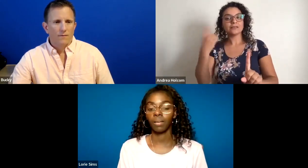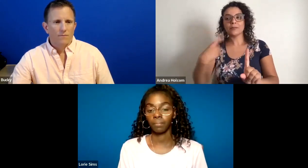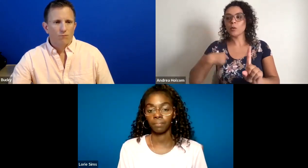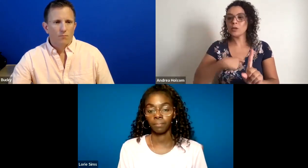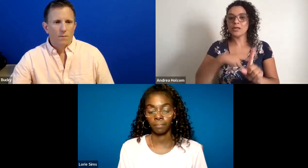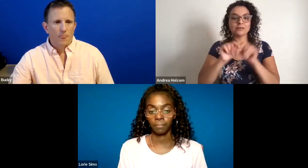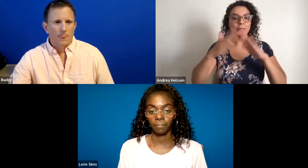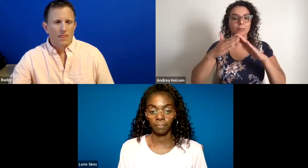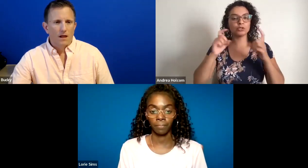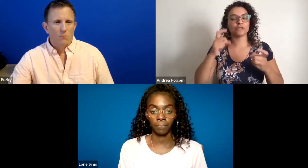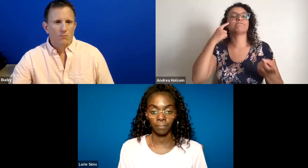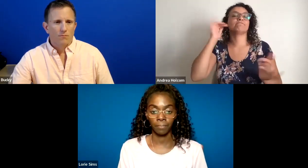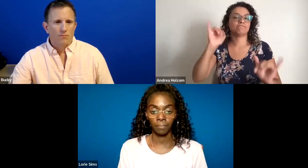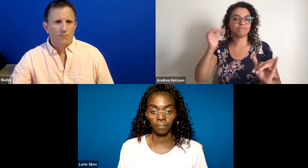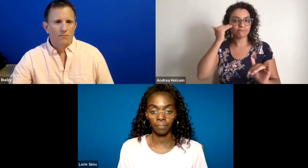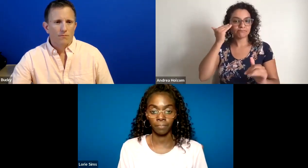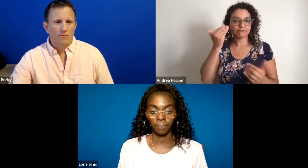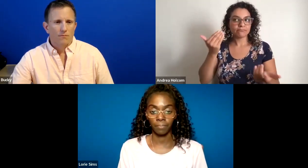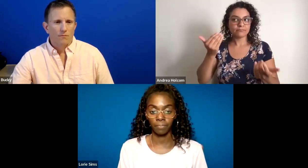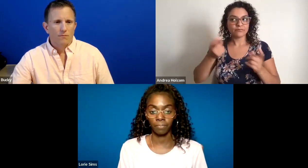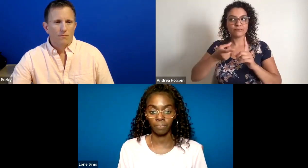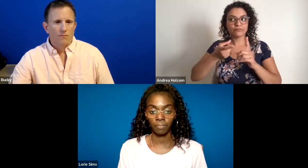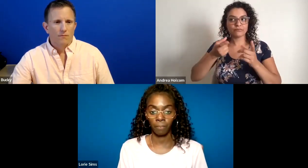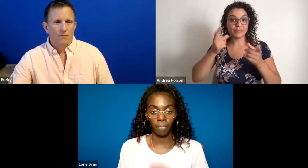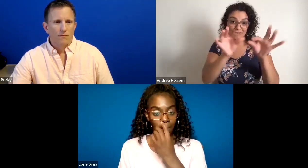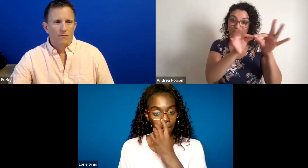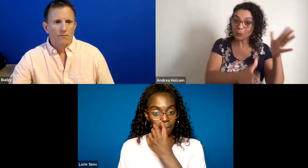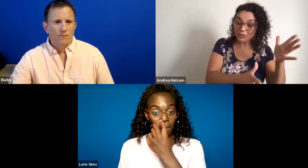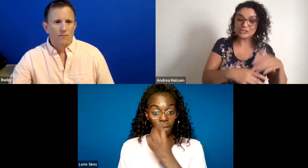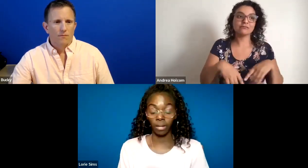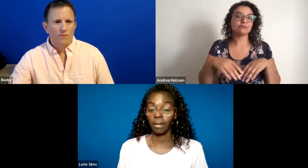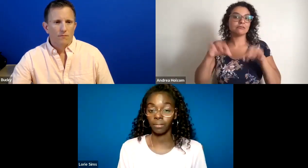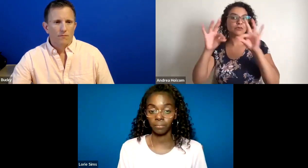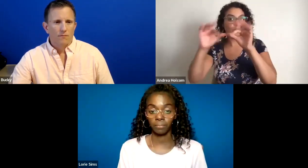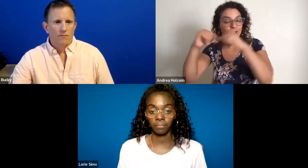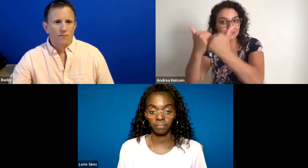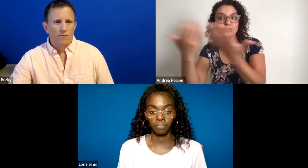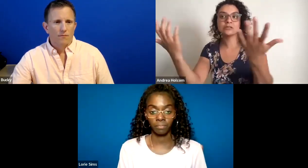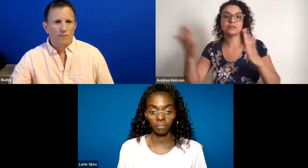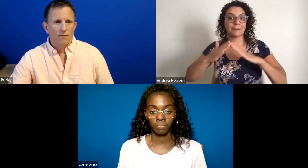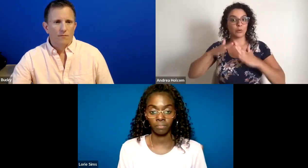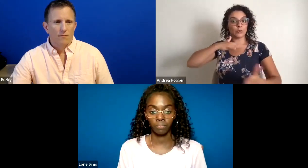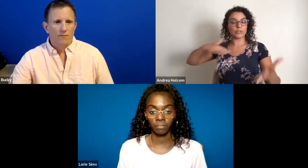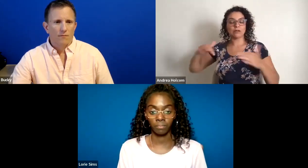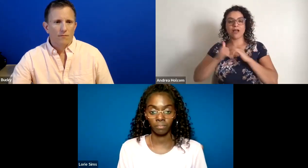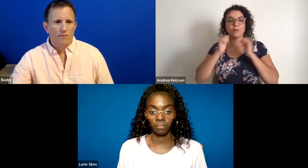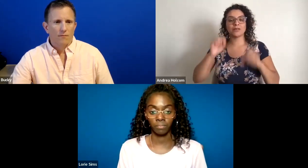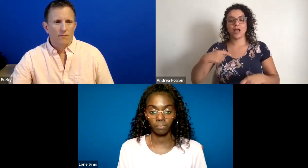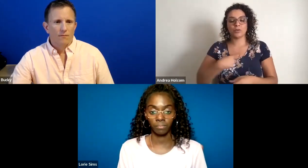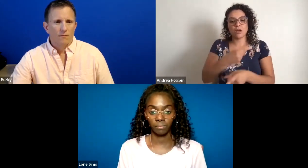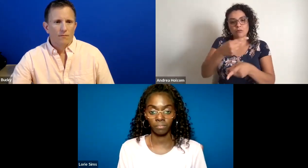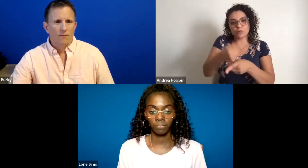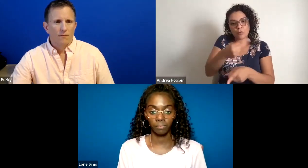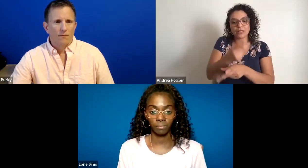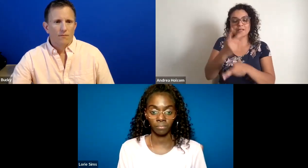that. And so that is something that we as a community should recognize and be mindful of for interpreters, interpreting